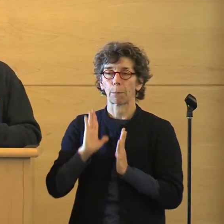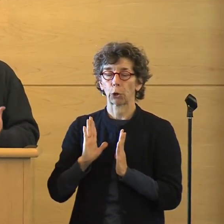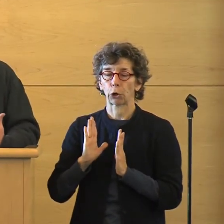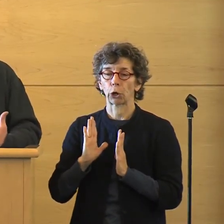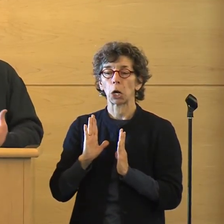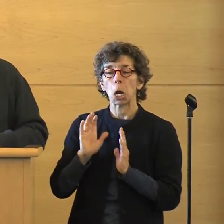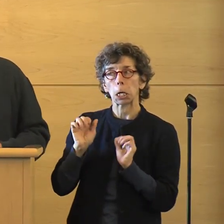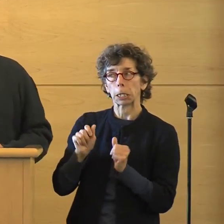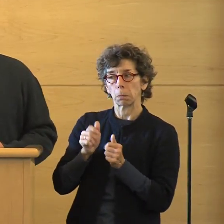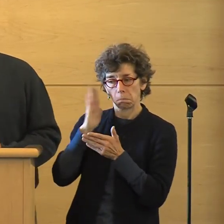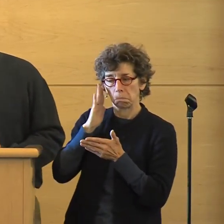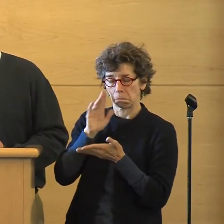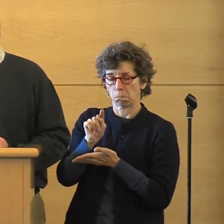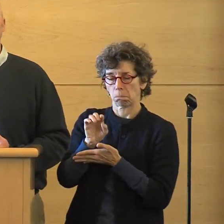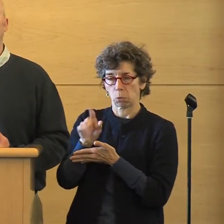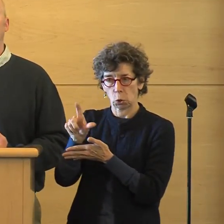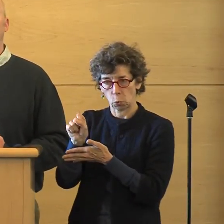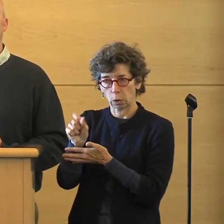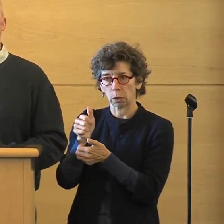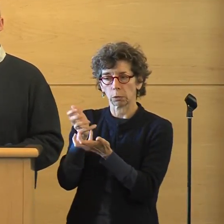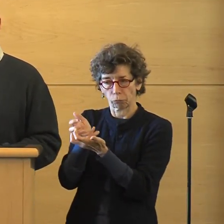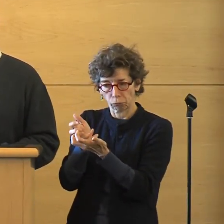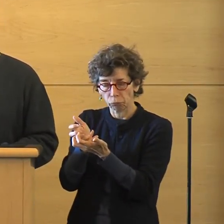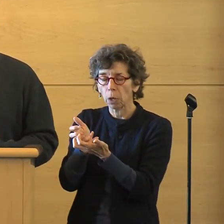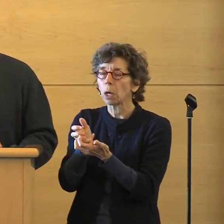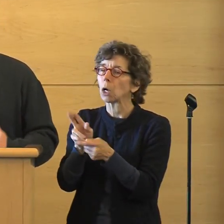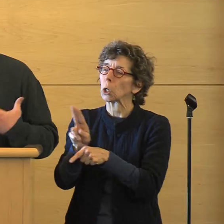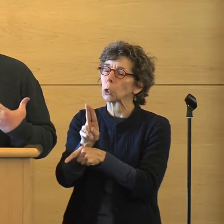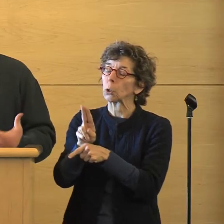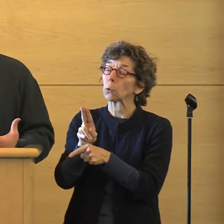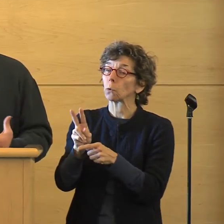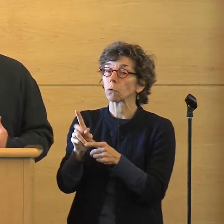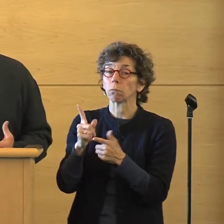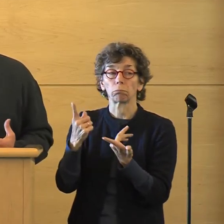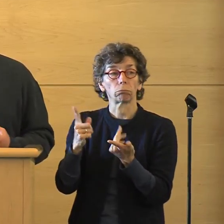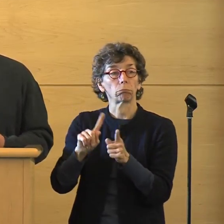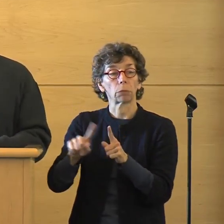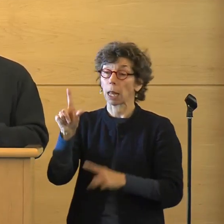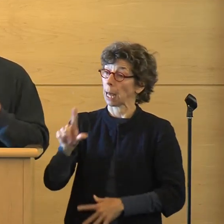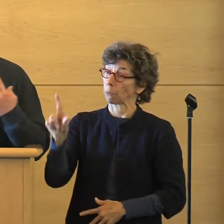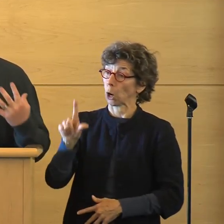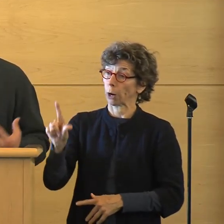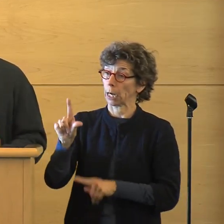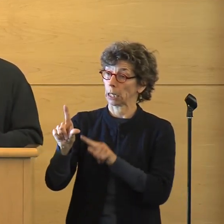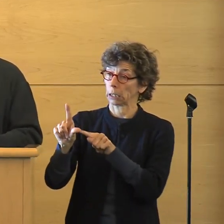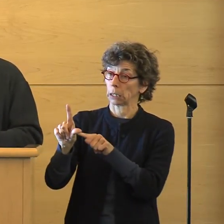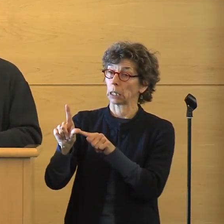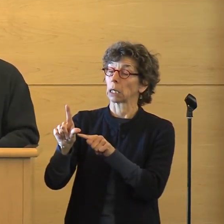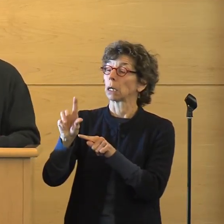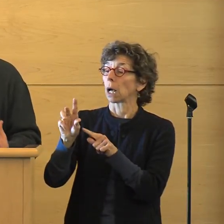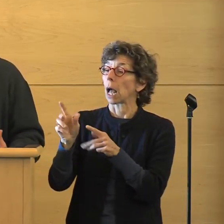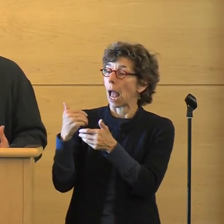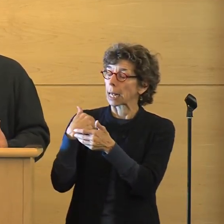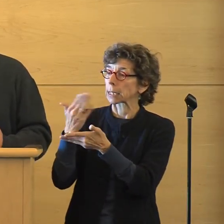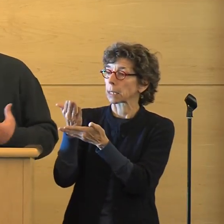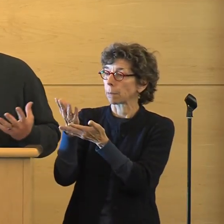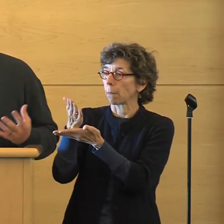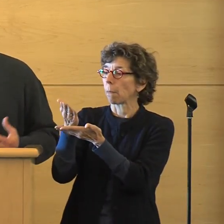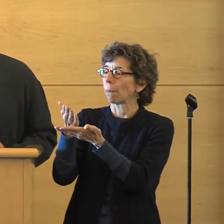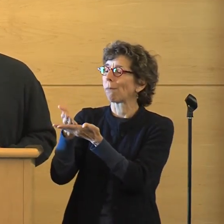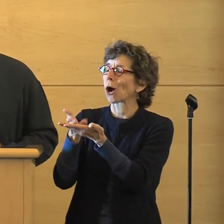develop according to those standards. So web authoring tools, ideally, you won't have to do so much as